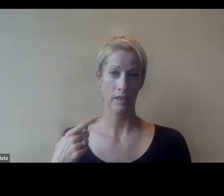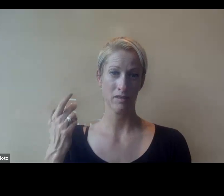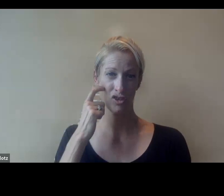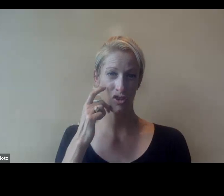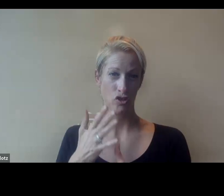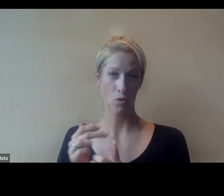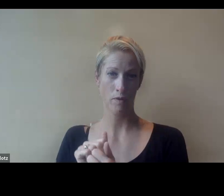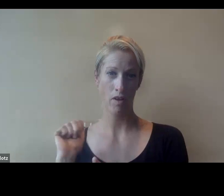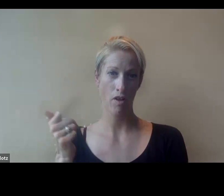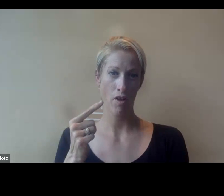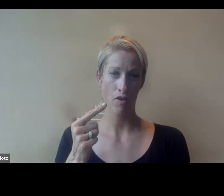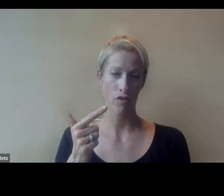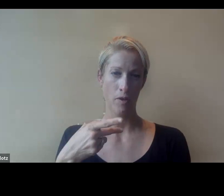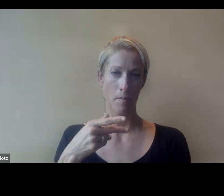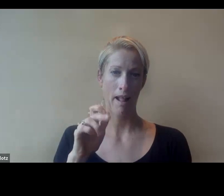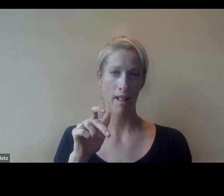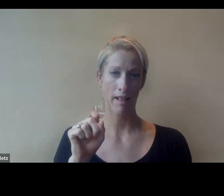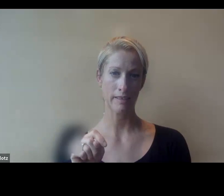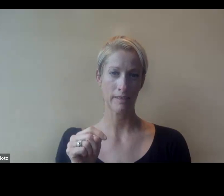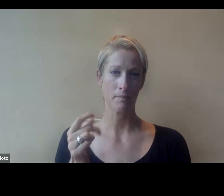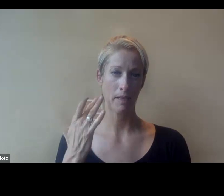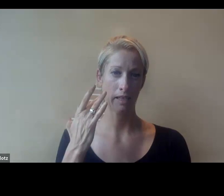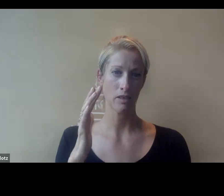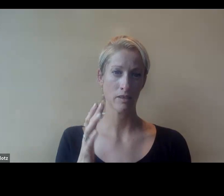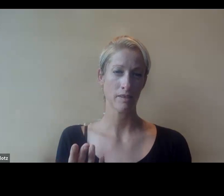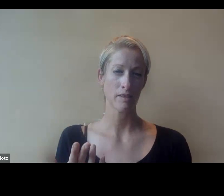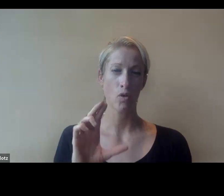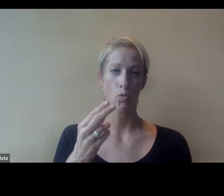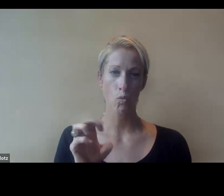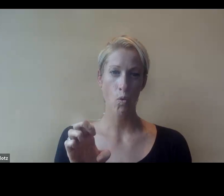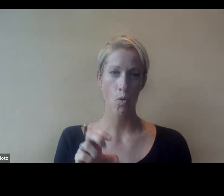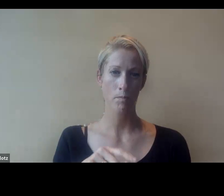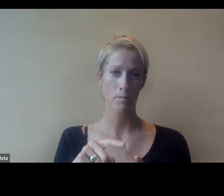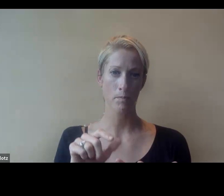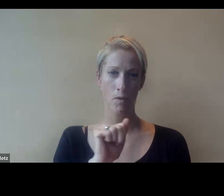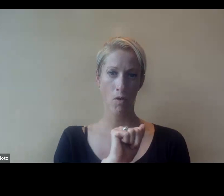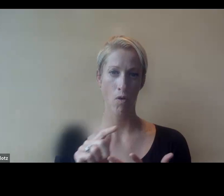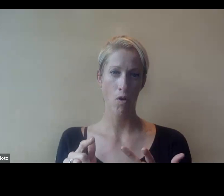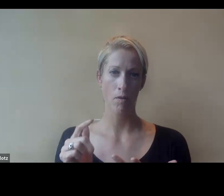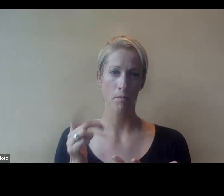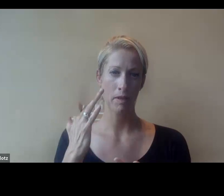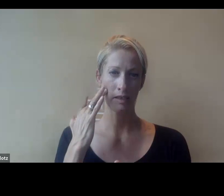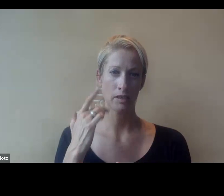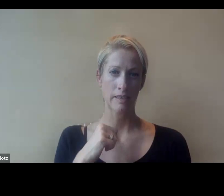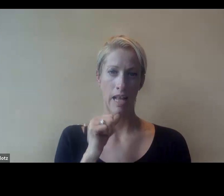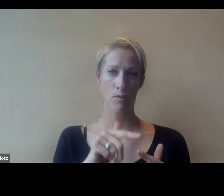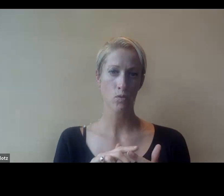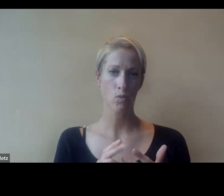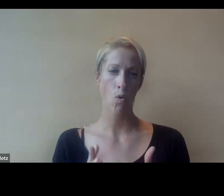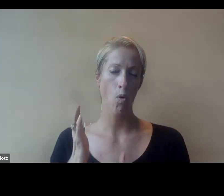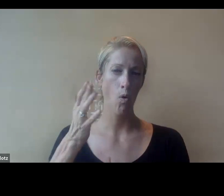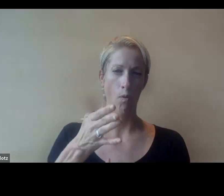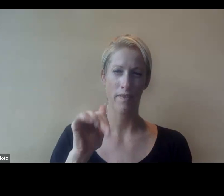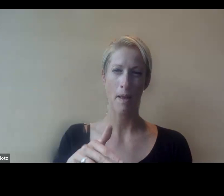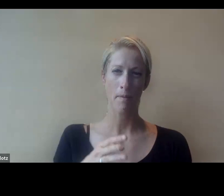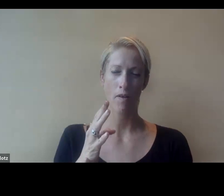DE is so essential, because if we're not able to overcome these barriers, we're ideally preventing individuals from having access